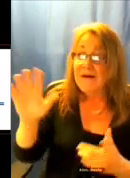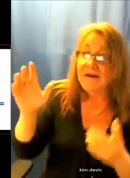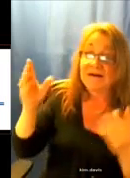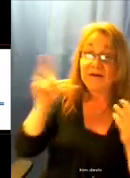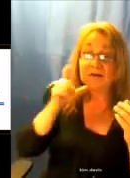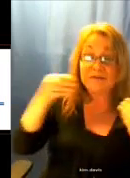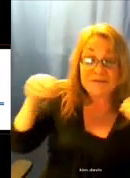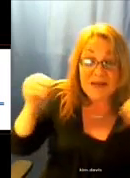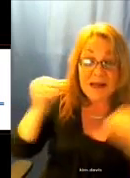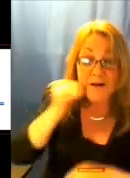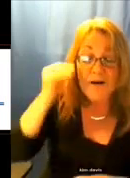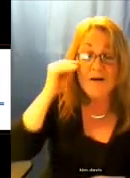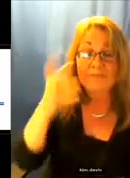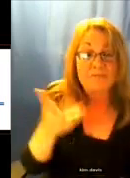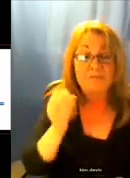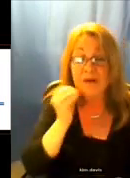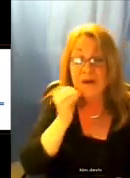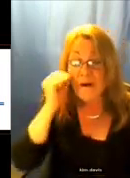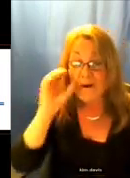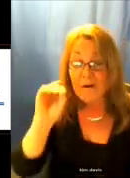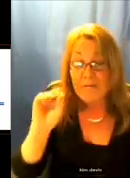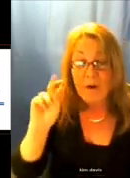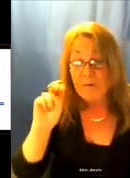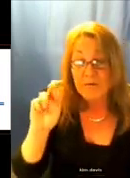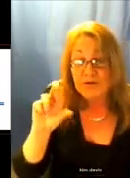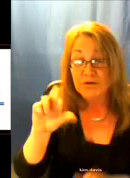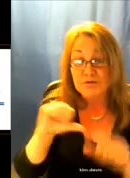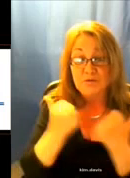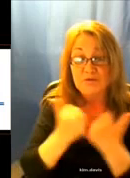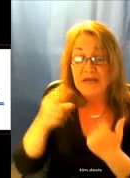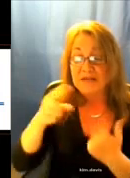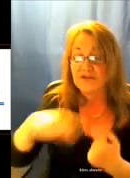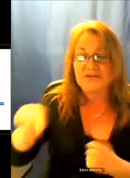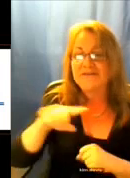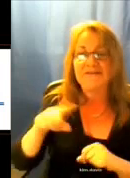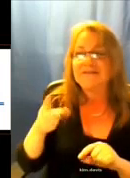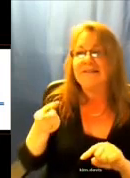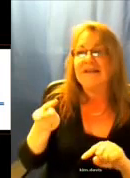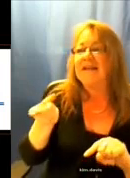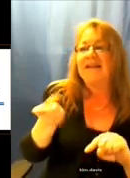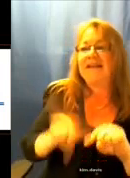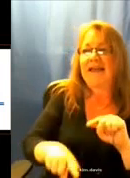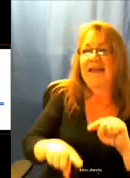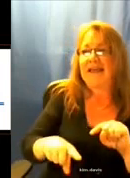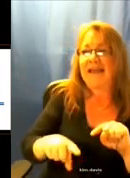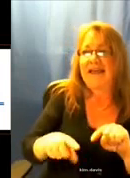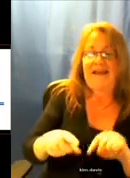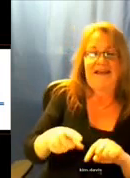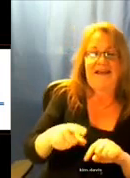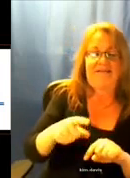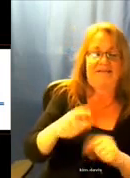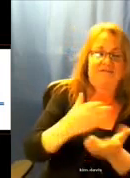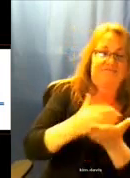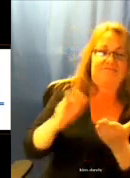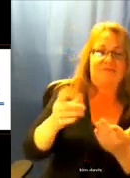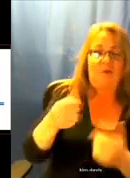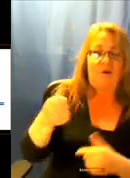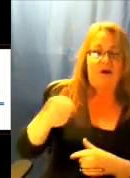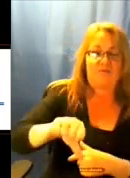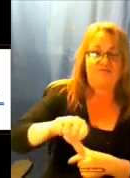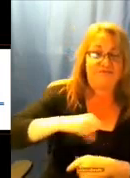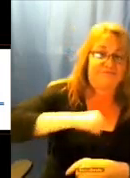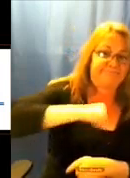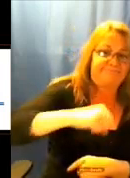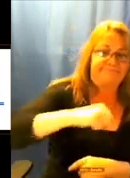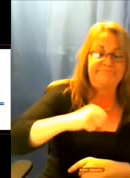So group manager, the landlord, people selling homes, or the homeowner association were